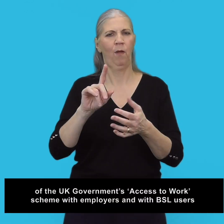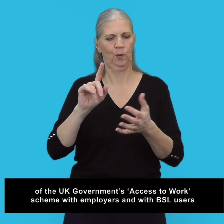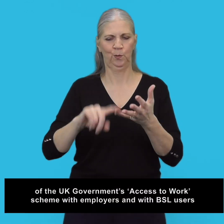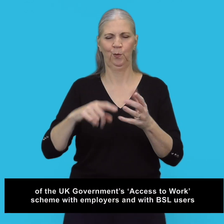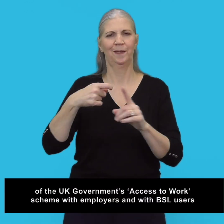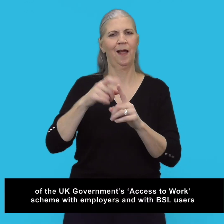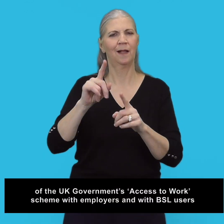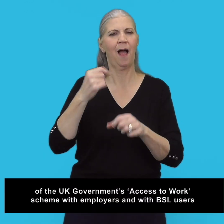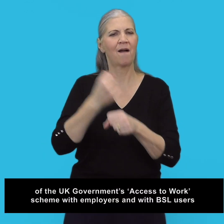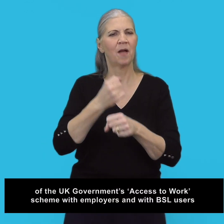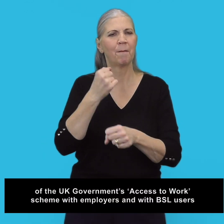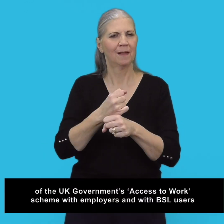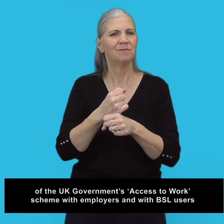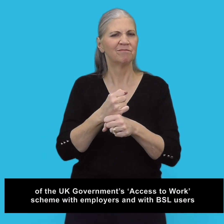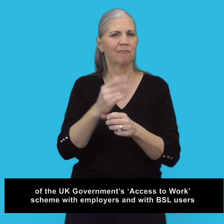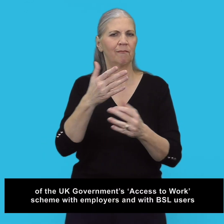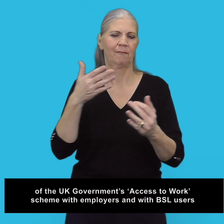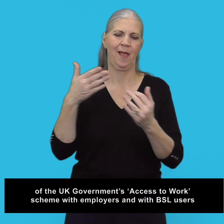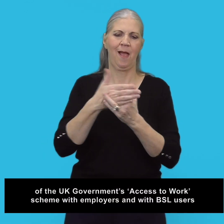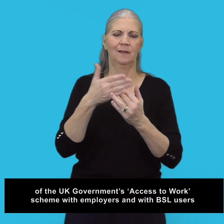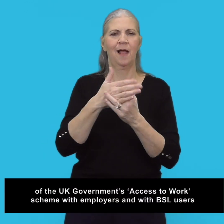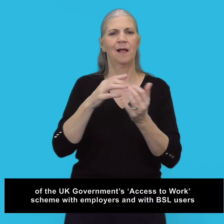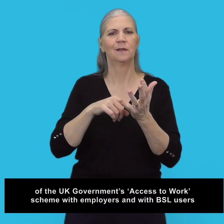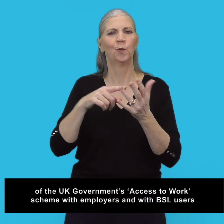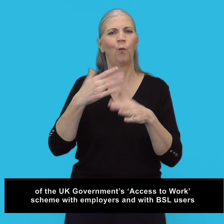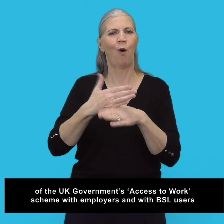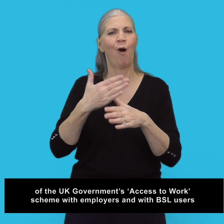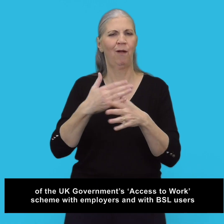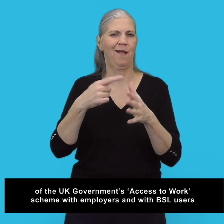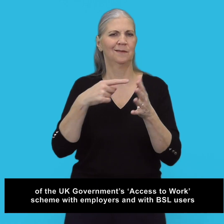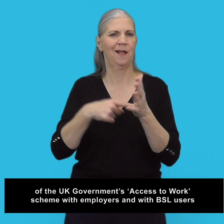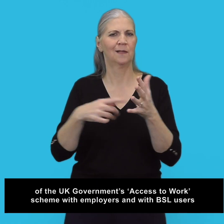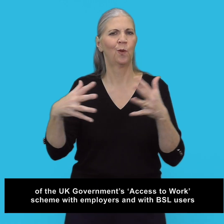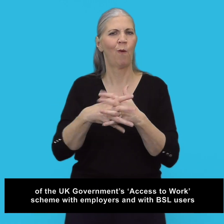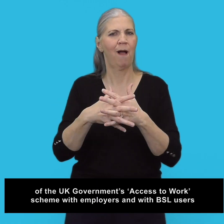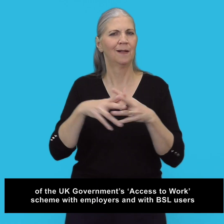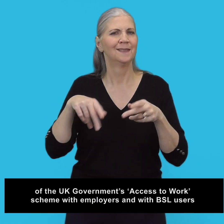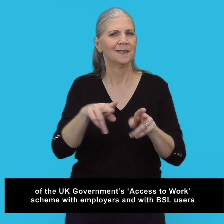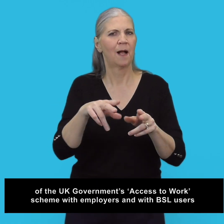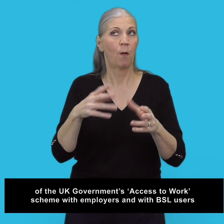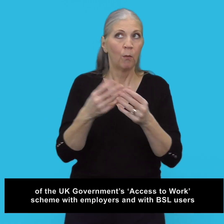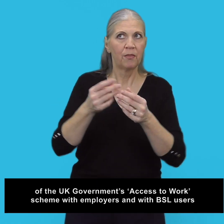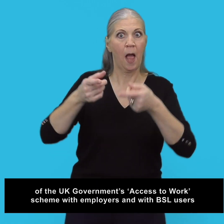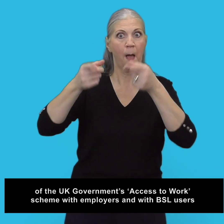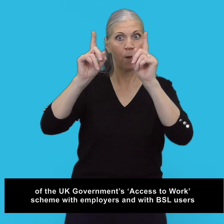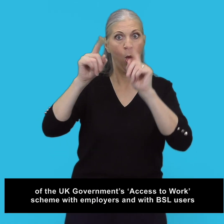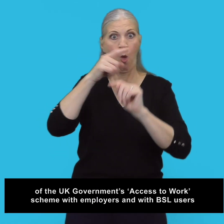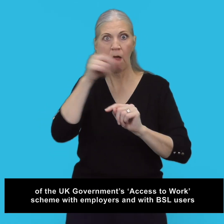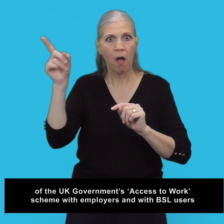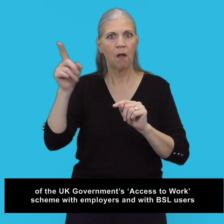with BSL users, including those on modern apprenticeships,